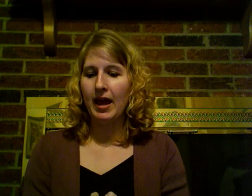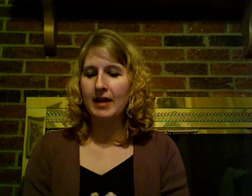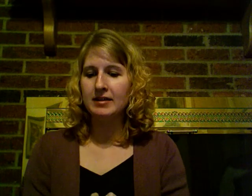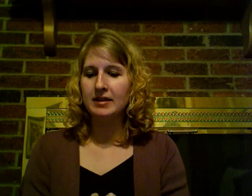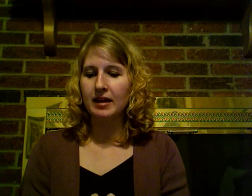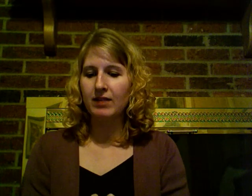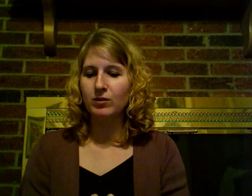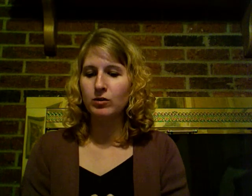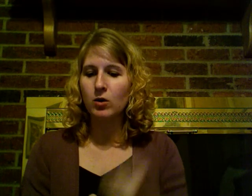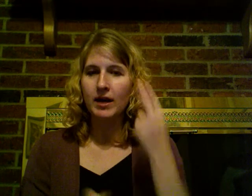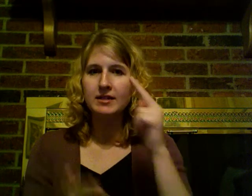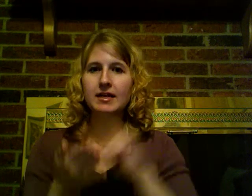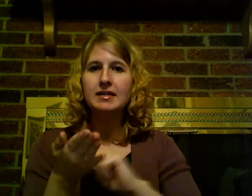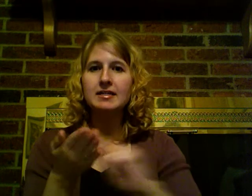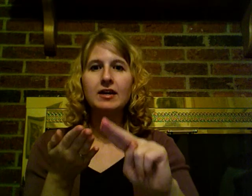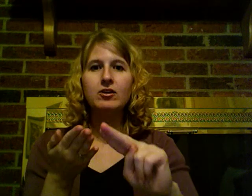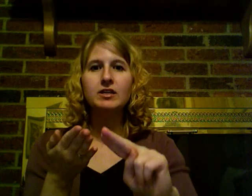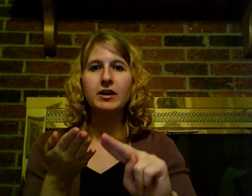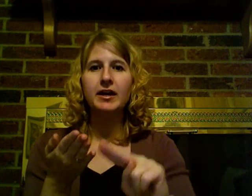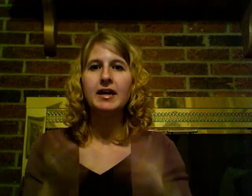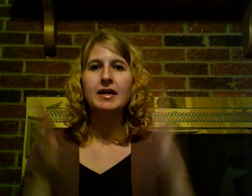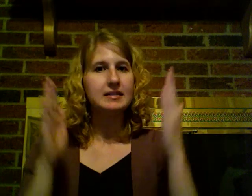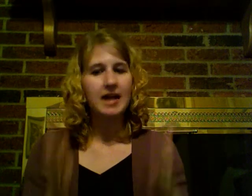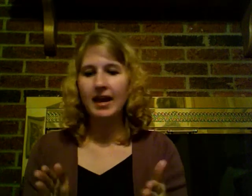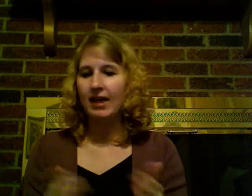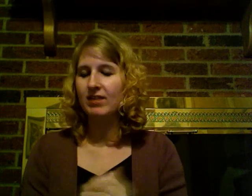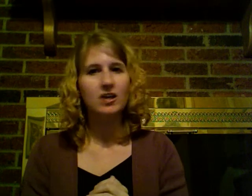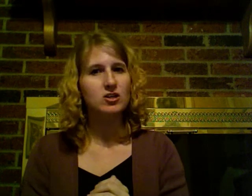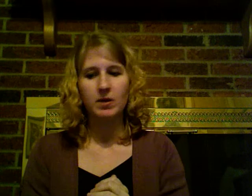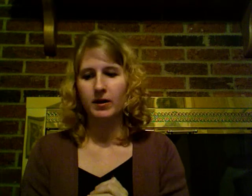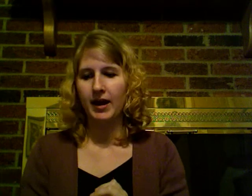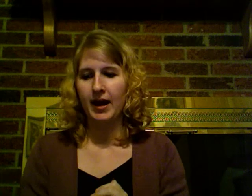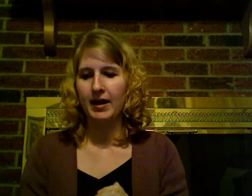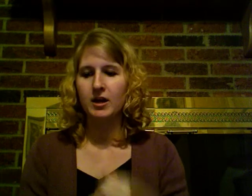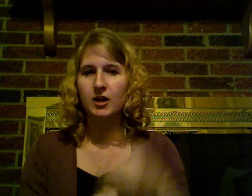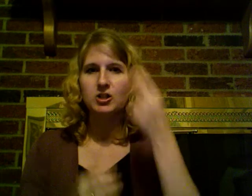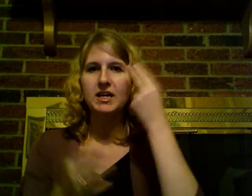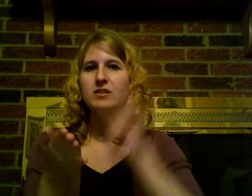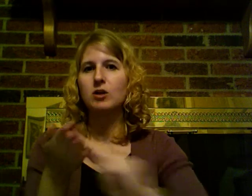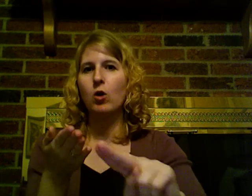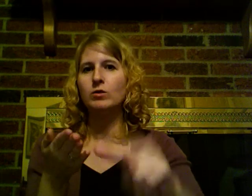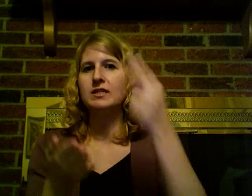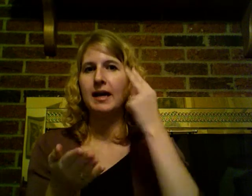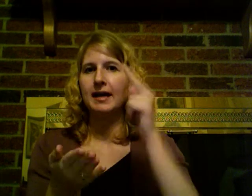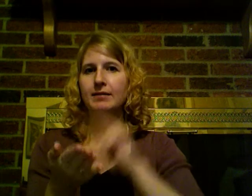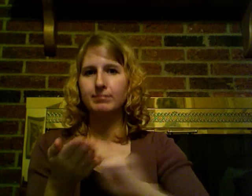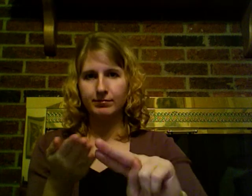And if you'll notice, secretary does not have the agent marker added. She has her own sign.